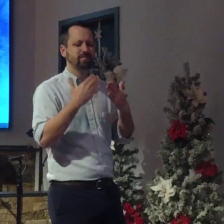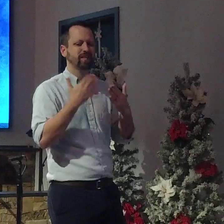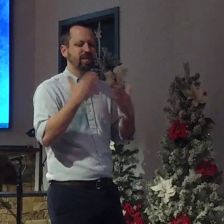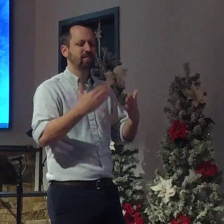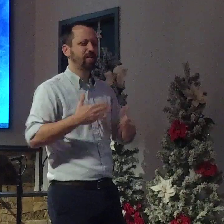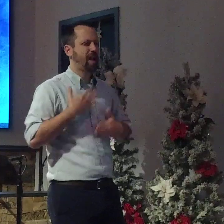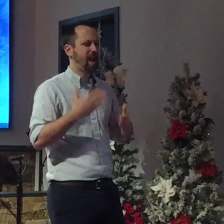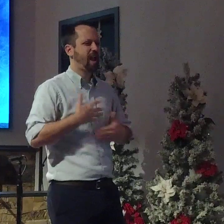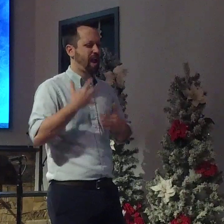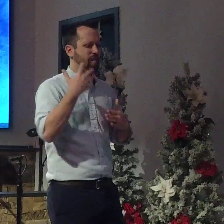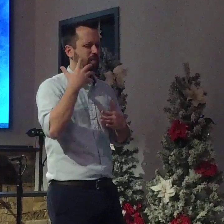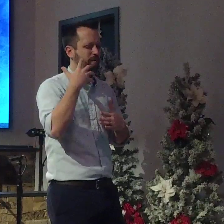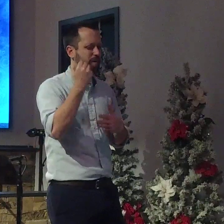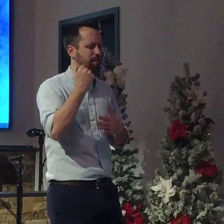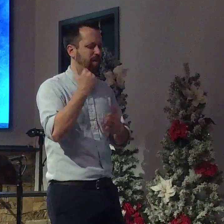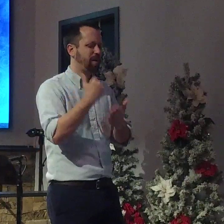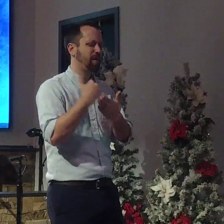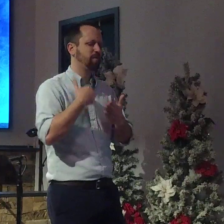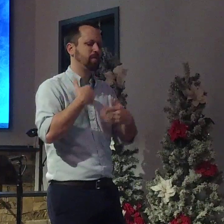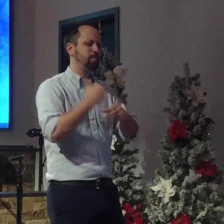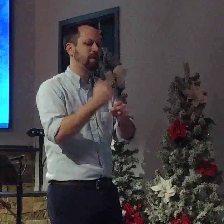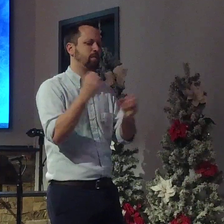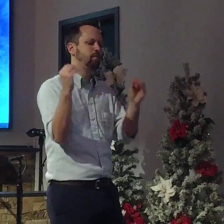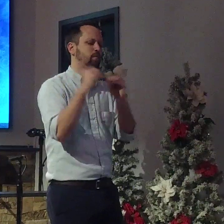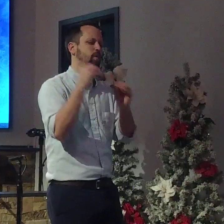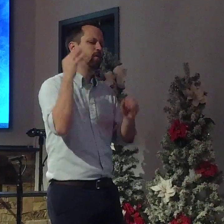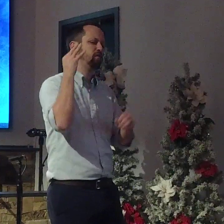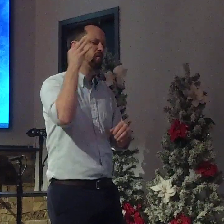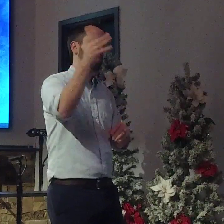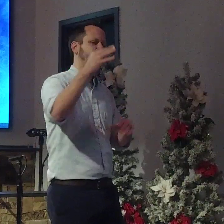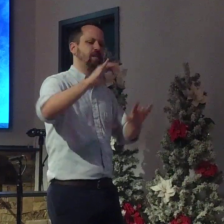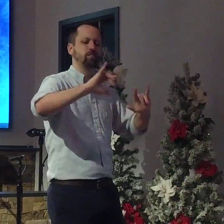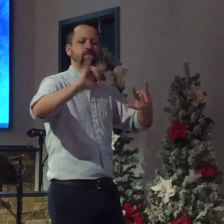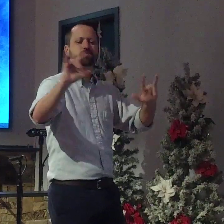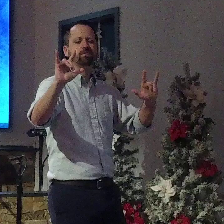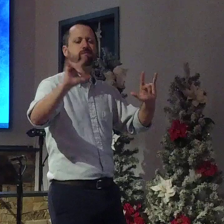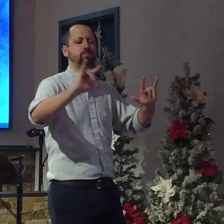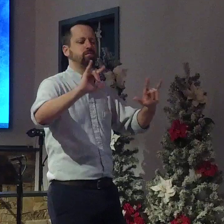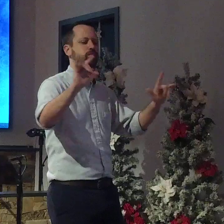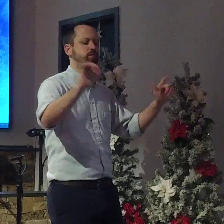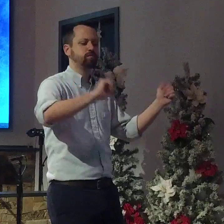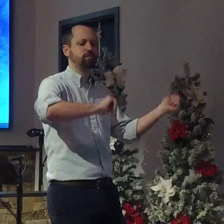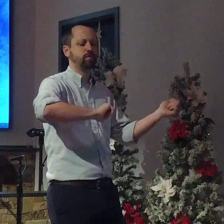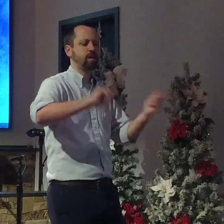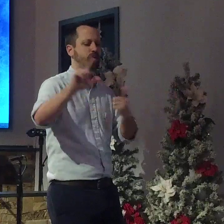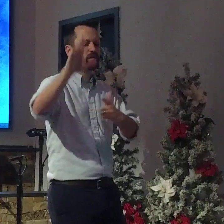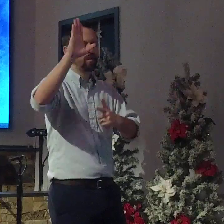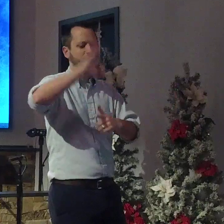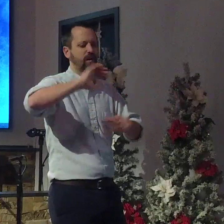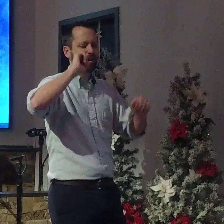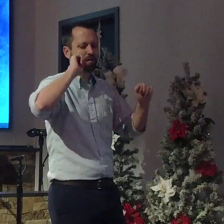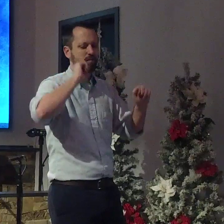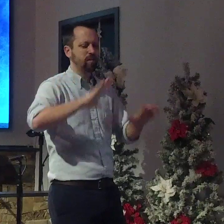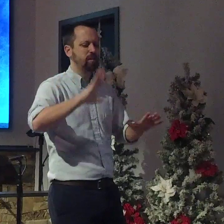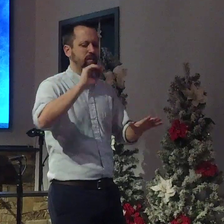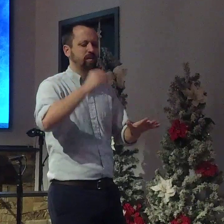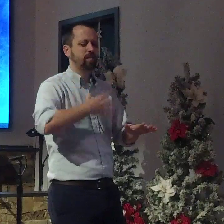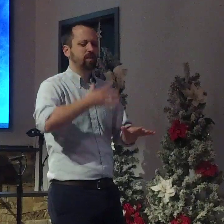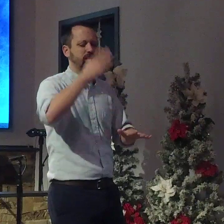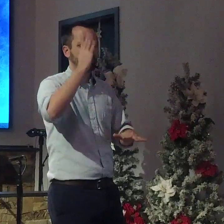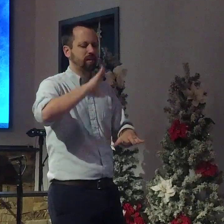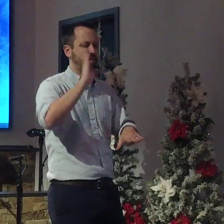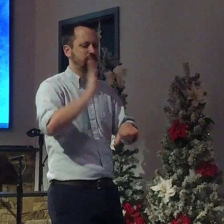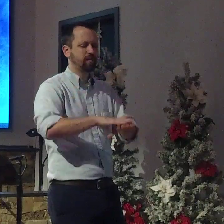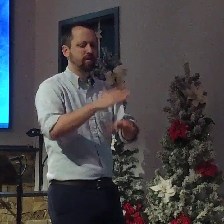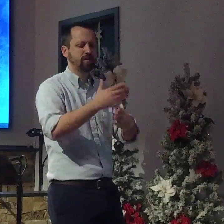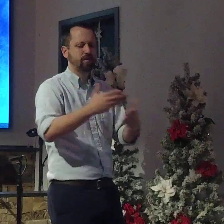Wednesday nights, it's a family reunion to me, and every time I come, I am excited to see each and every one of you guys. We are